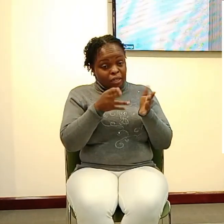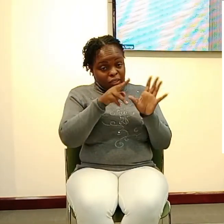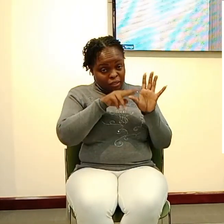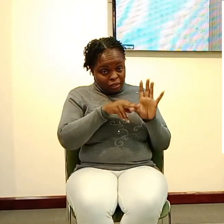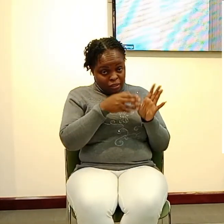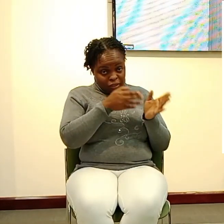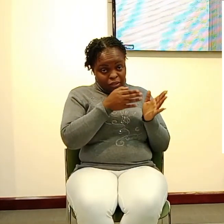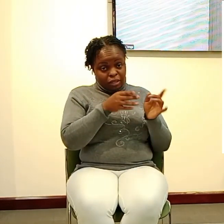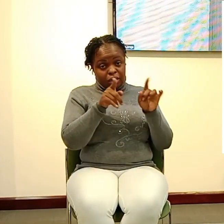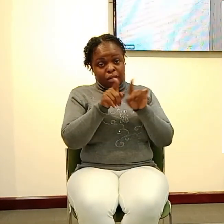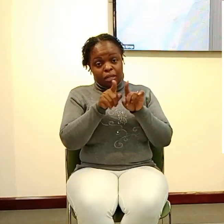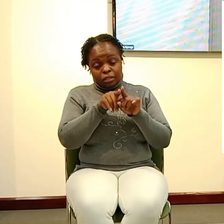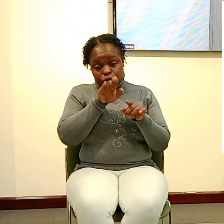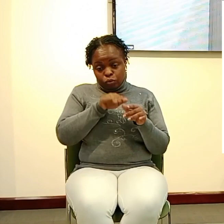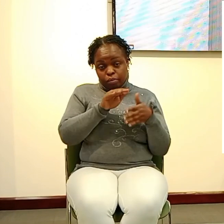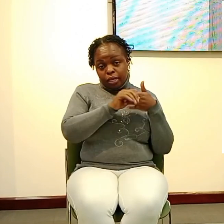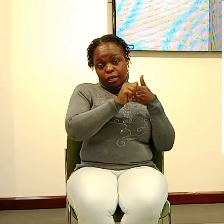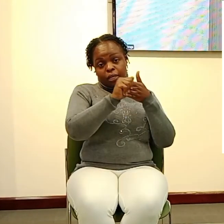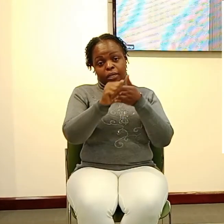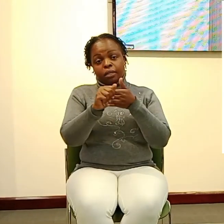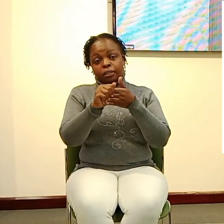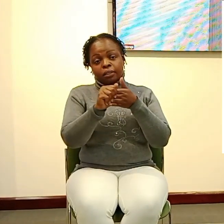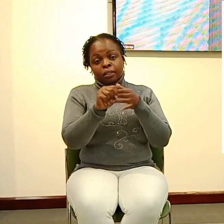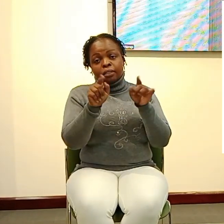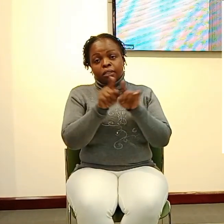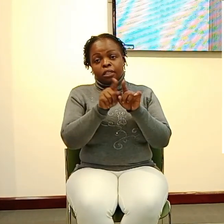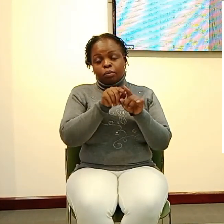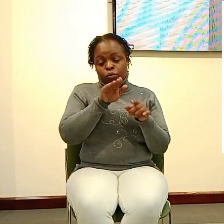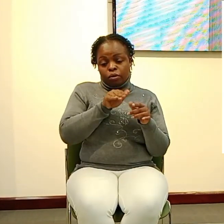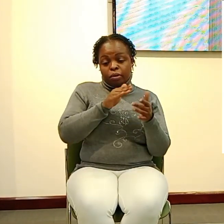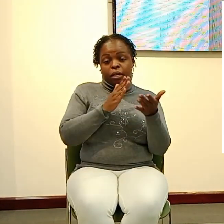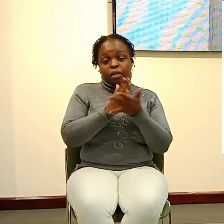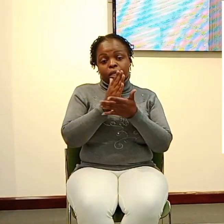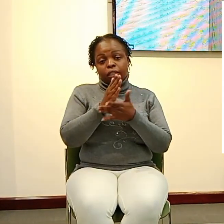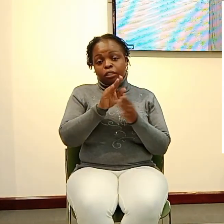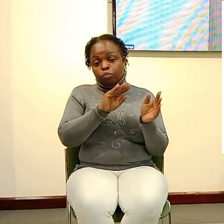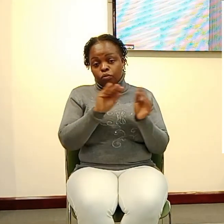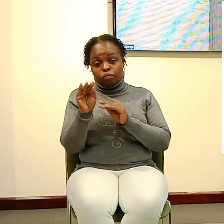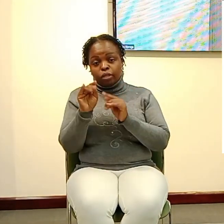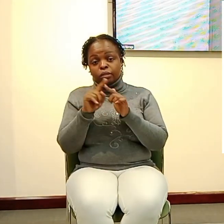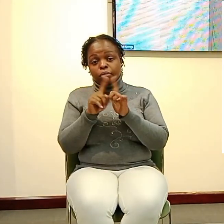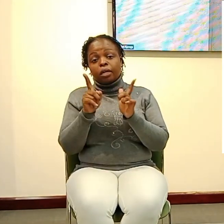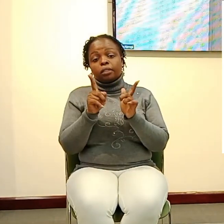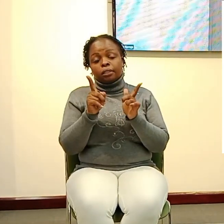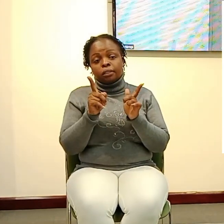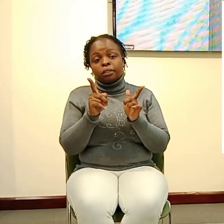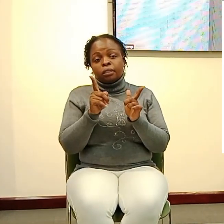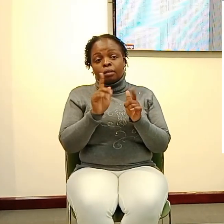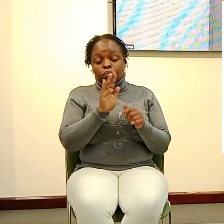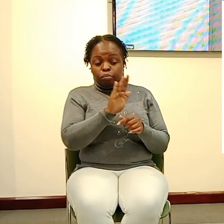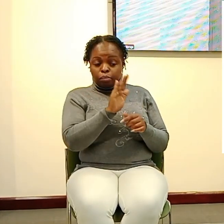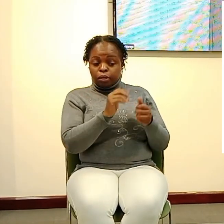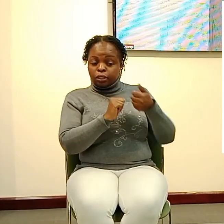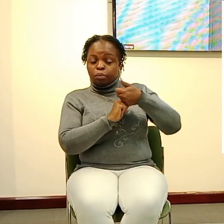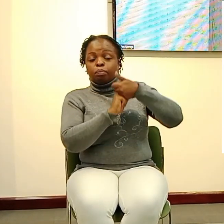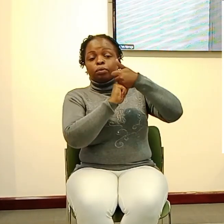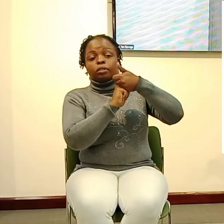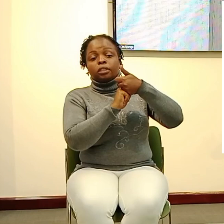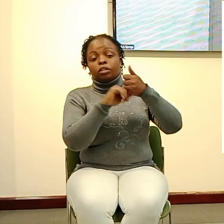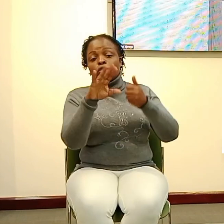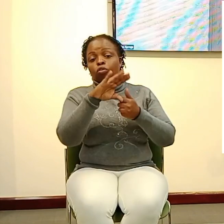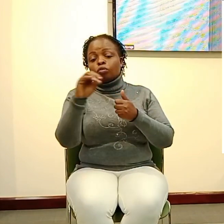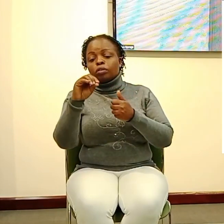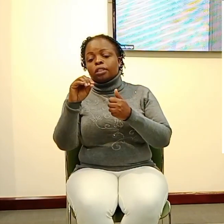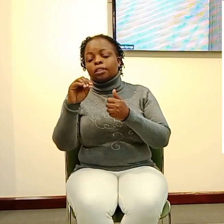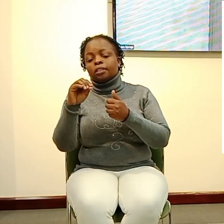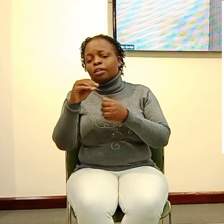as the women leaders and women's rights movement, but their support goes across. They